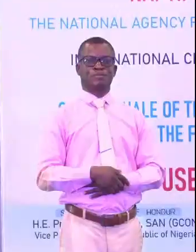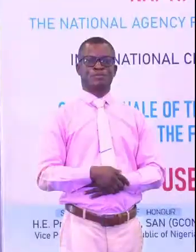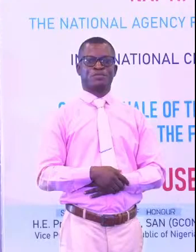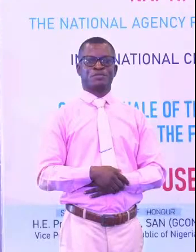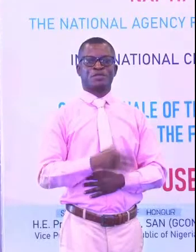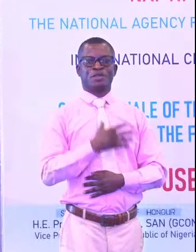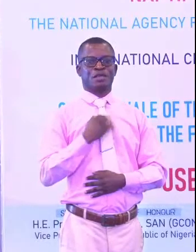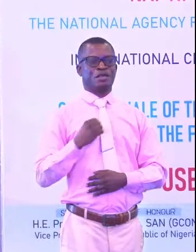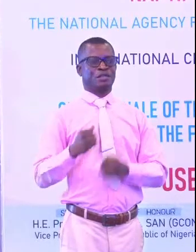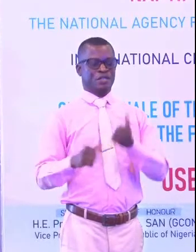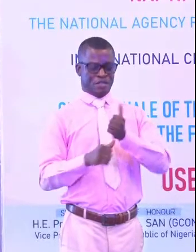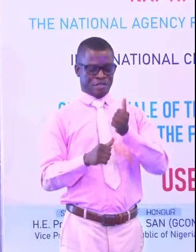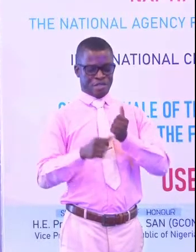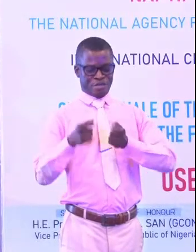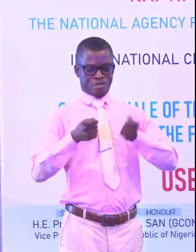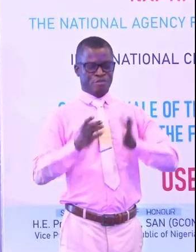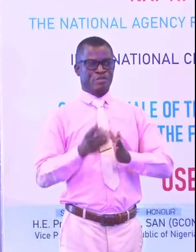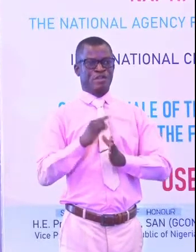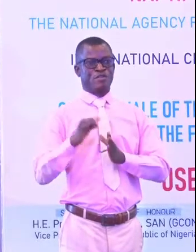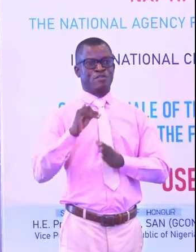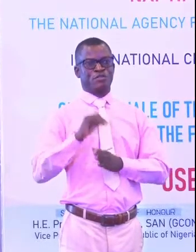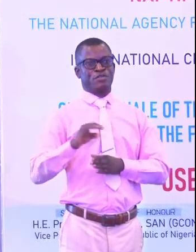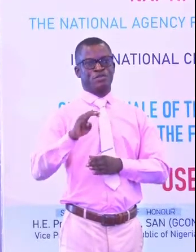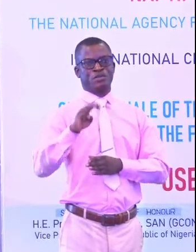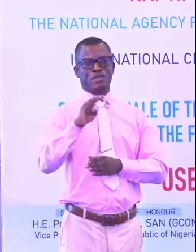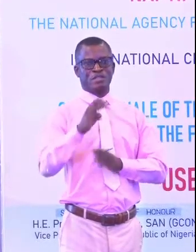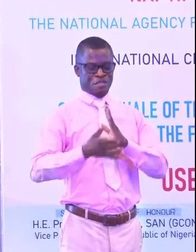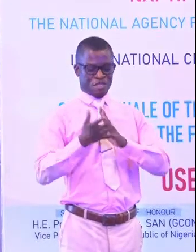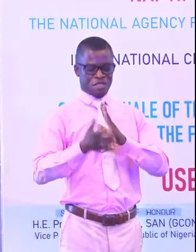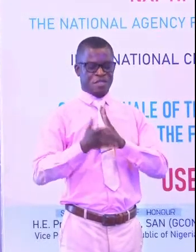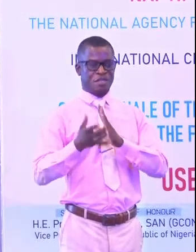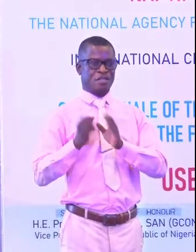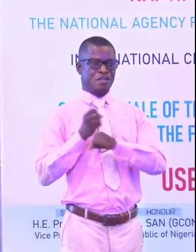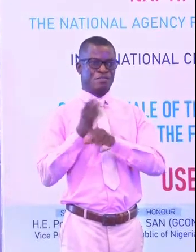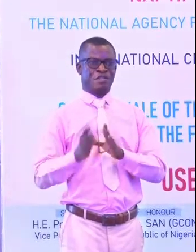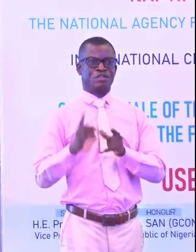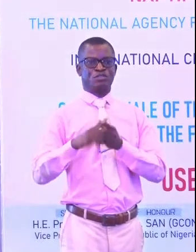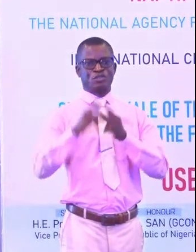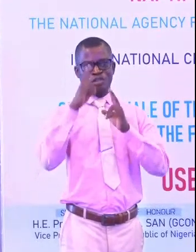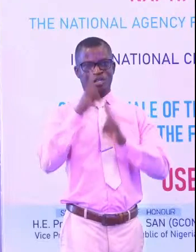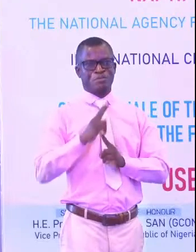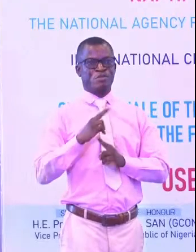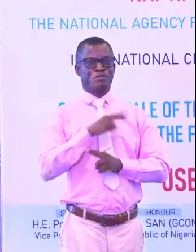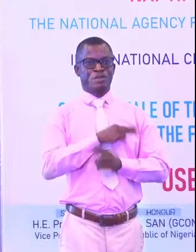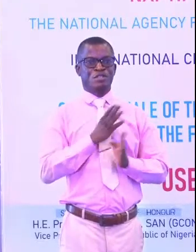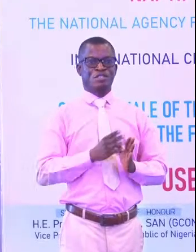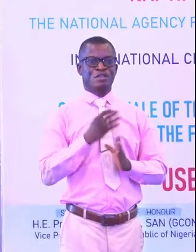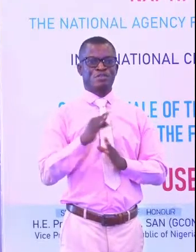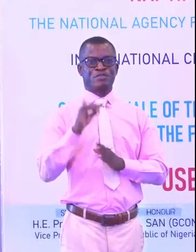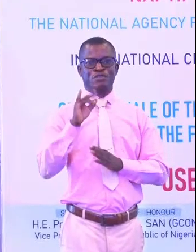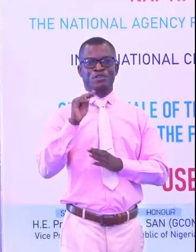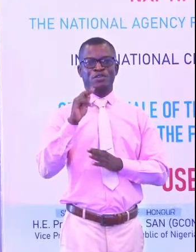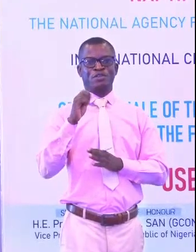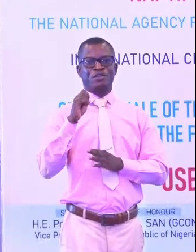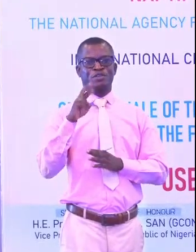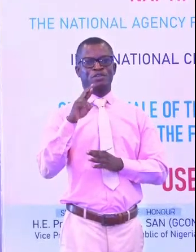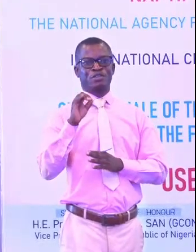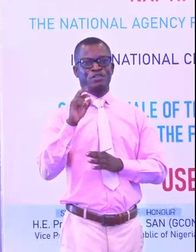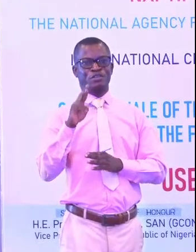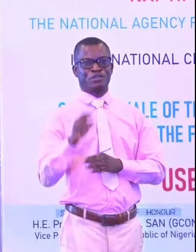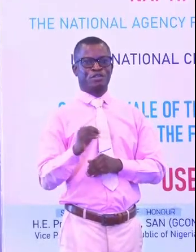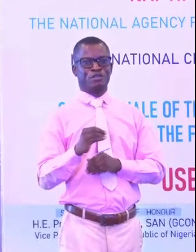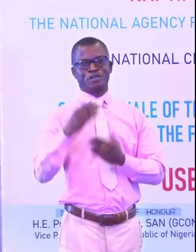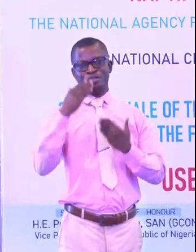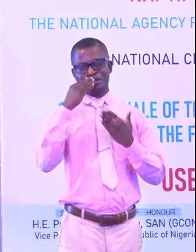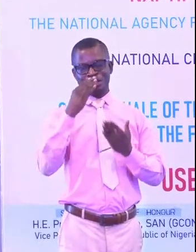Assistant Controller of Immigration, Technical Advisor to the Honorable Minister of Interior. Sorry we had to delay this, but sorry.